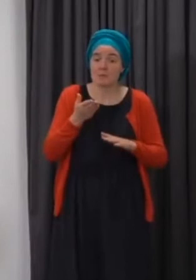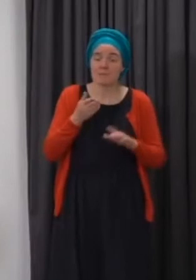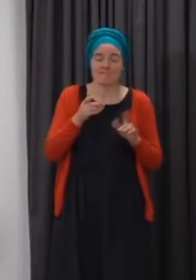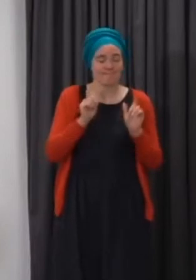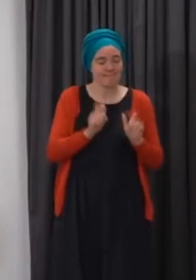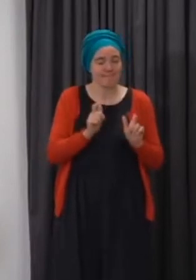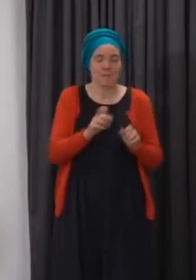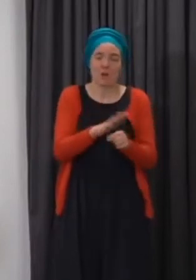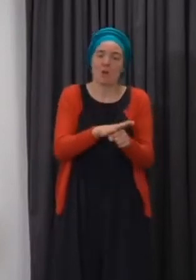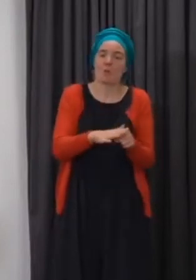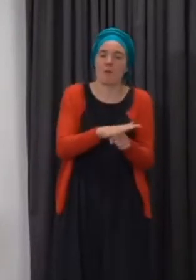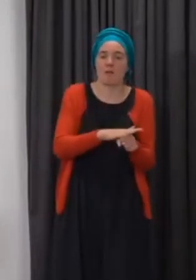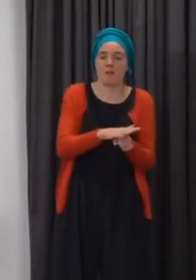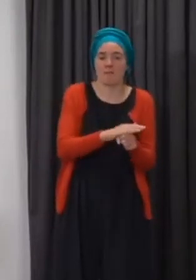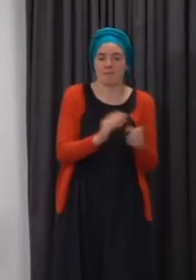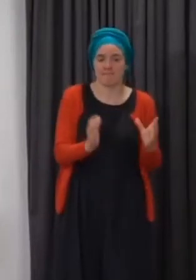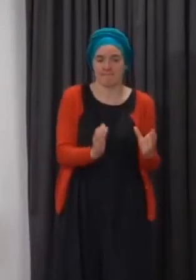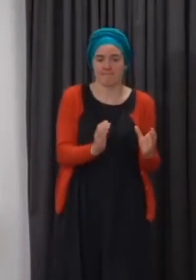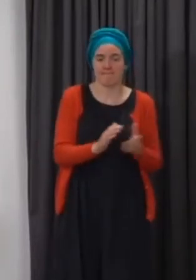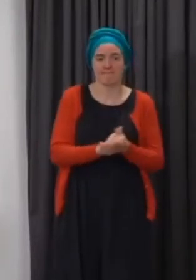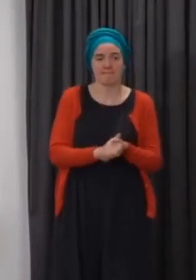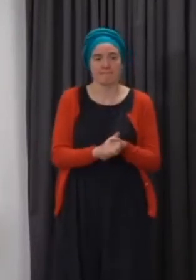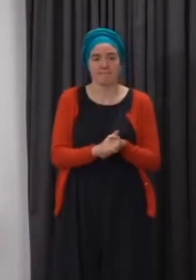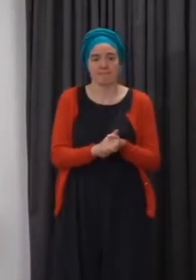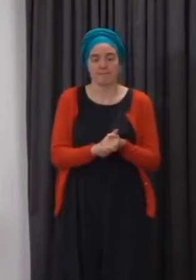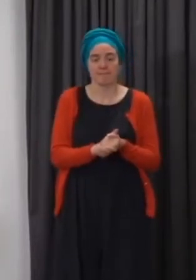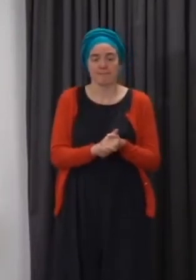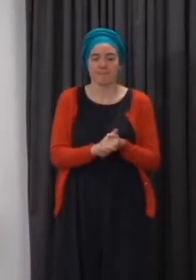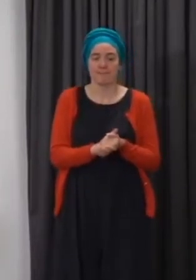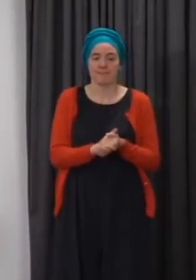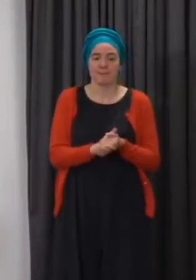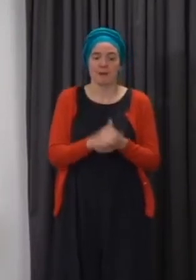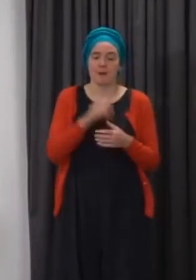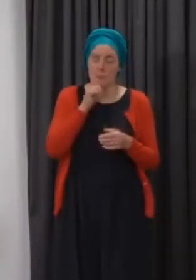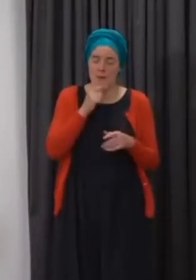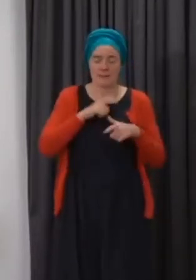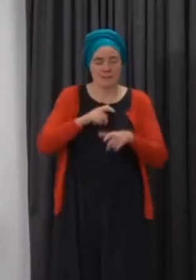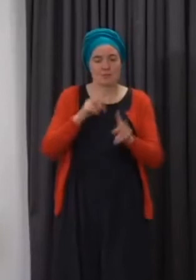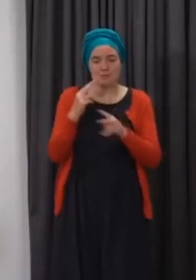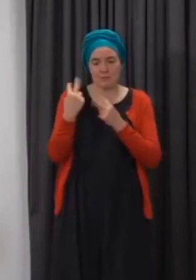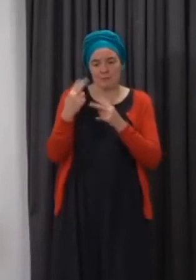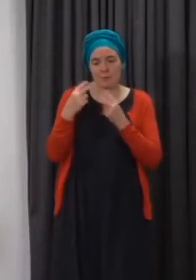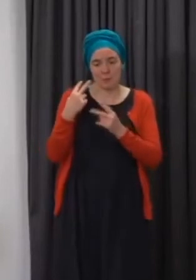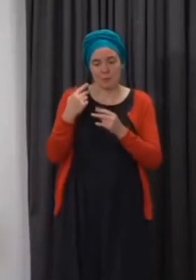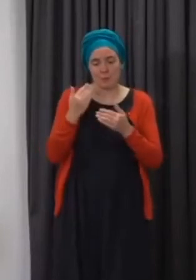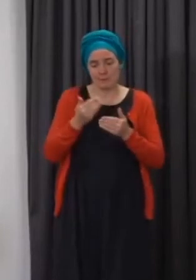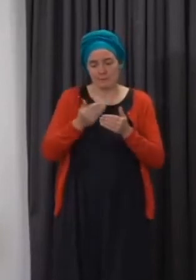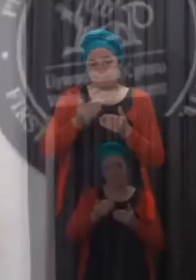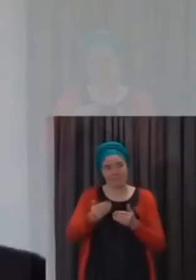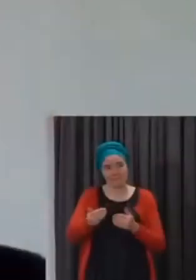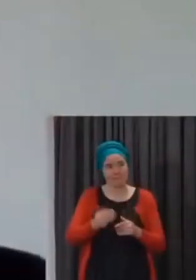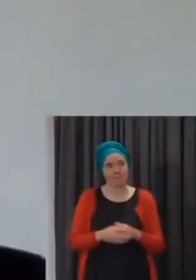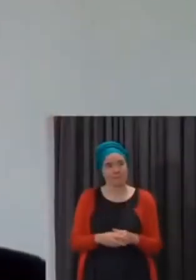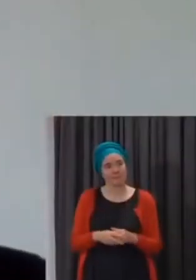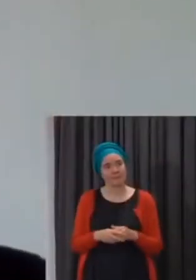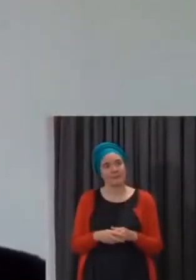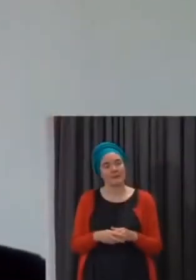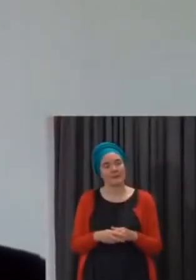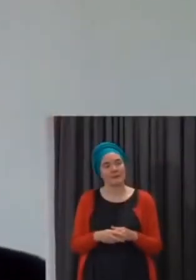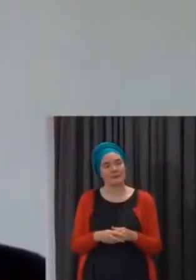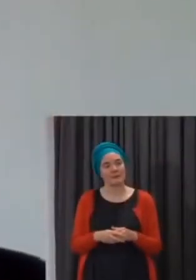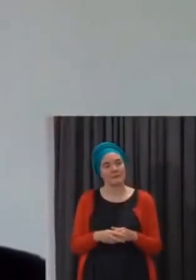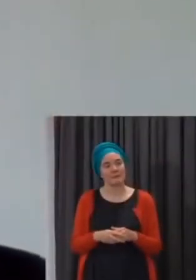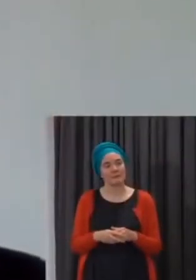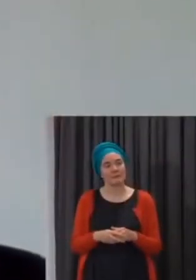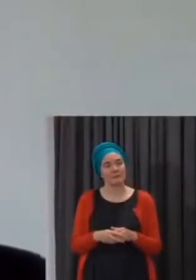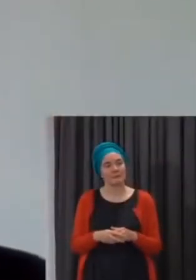under review from a Welsh Government perspective as we approach the next review of the lockdown arrangements. So do you think it will impact the levels